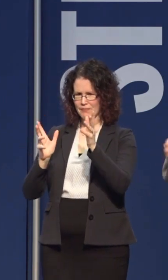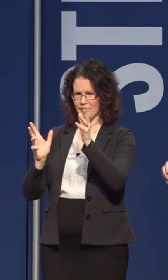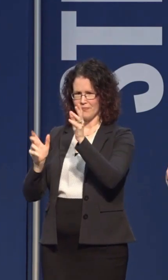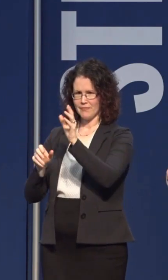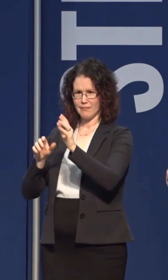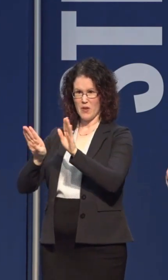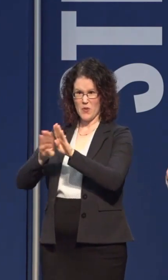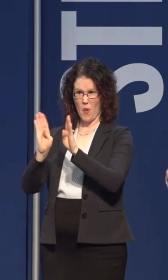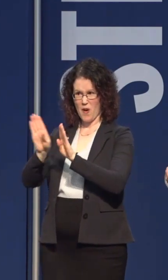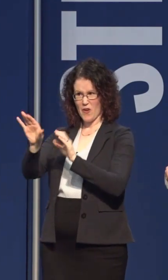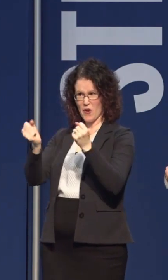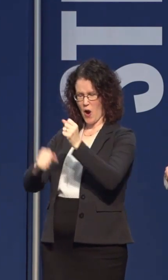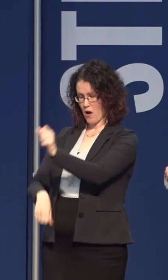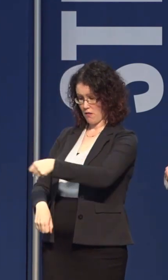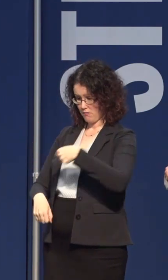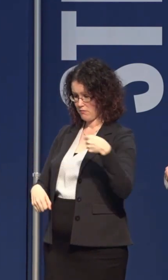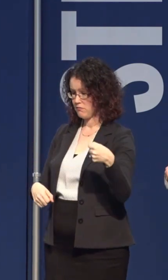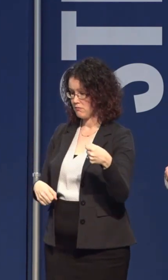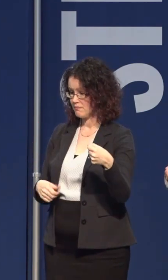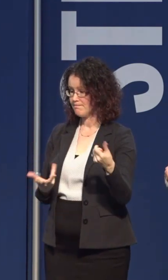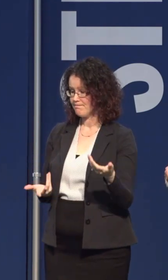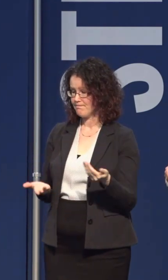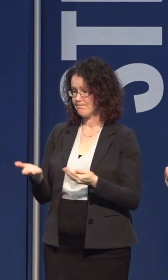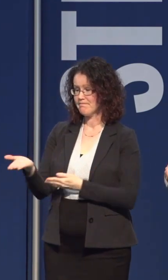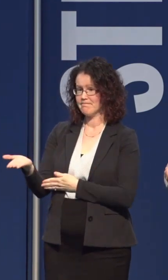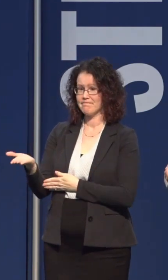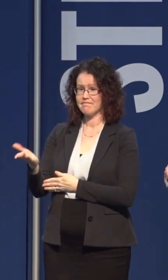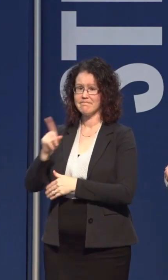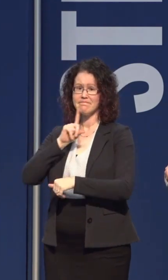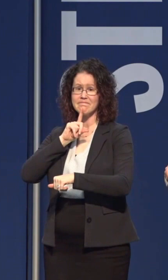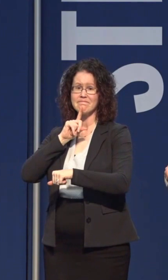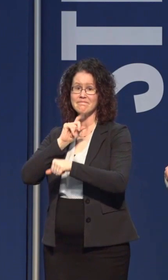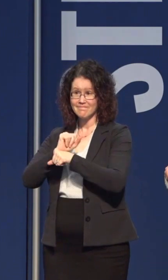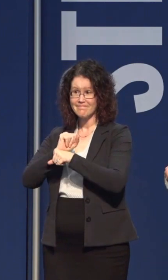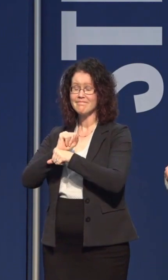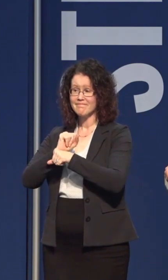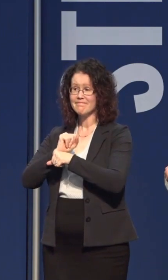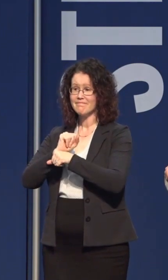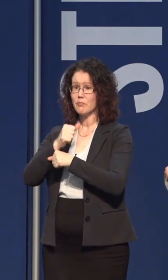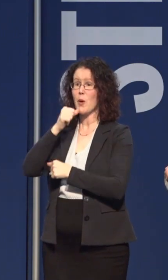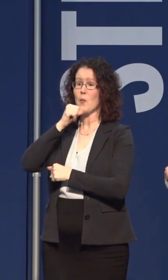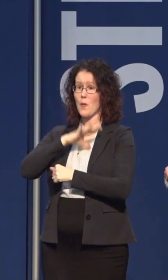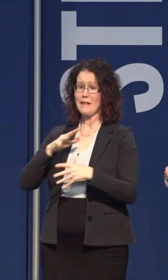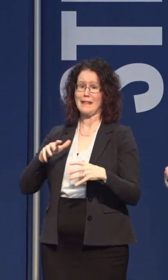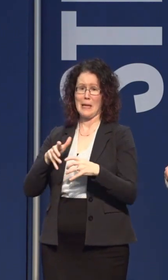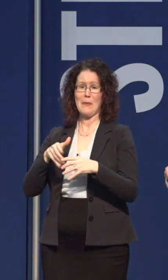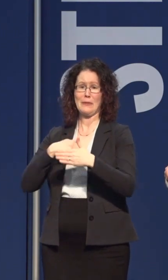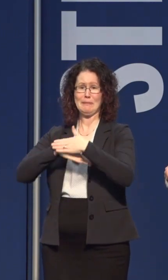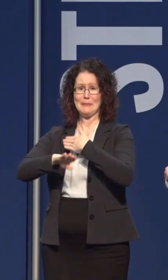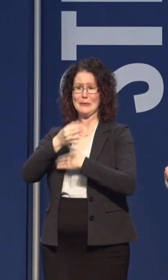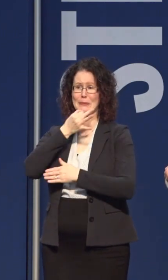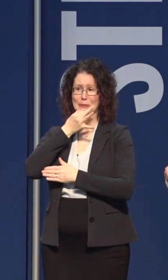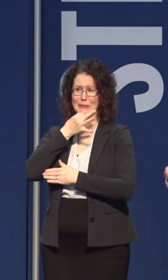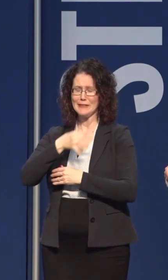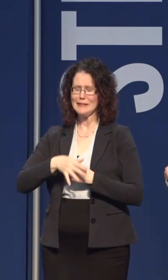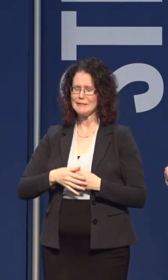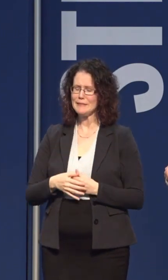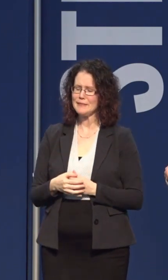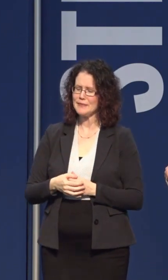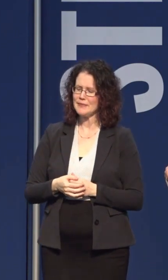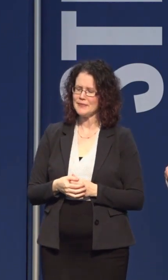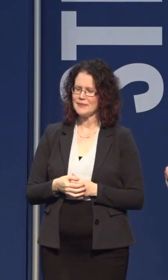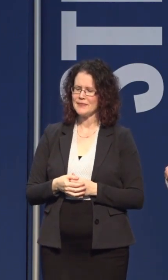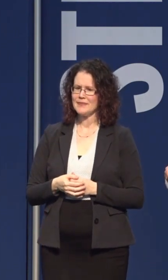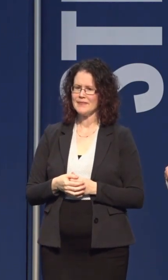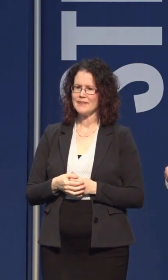back seat door, and yes, there was indeed a young woman about to have a baby. The first thing I